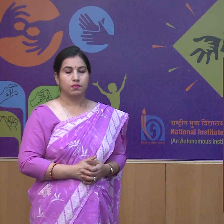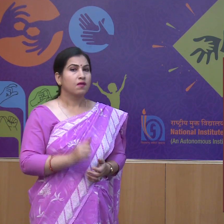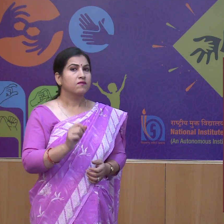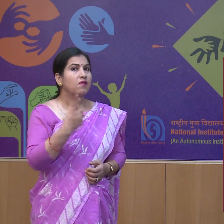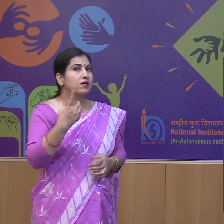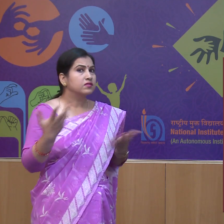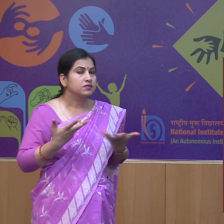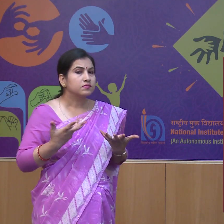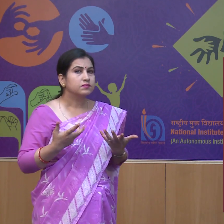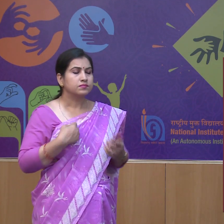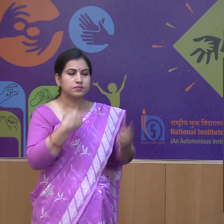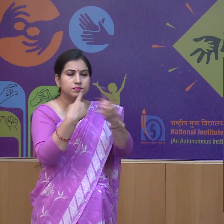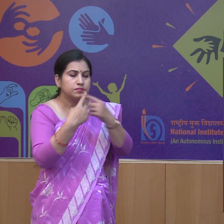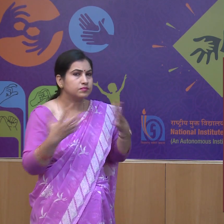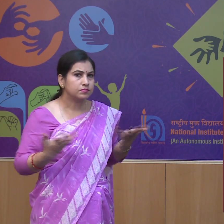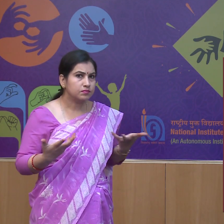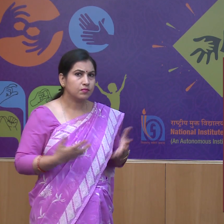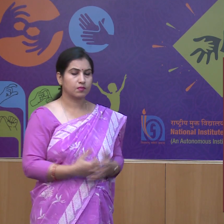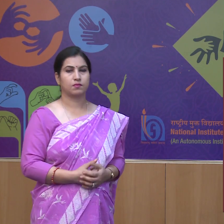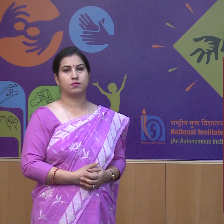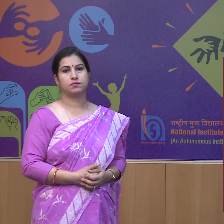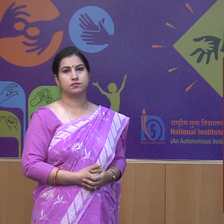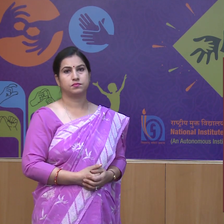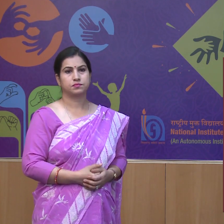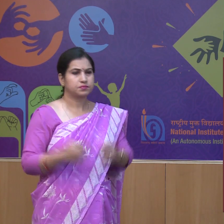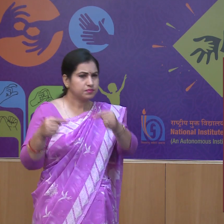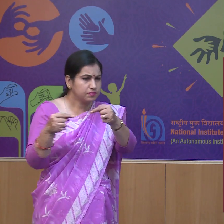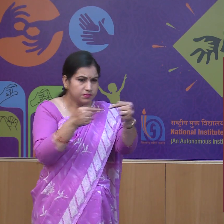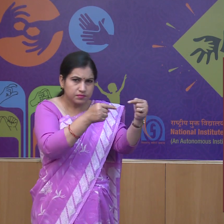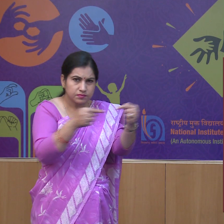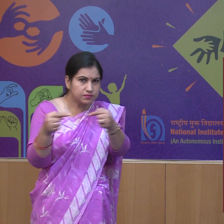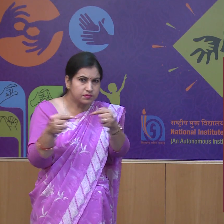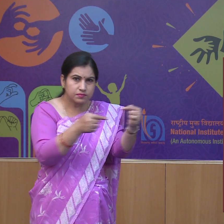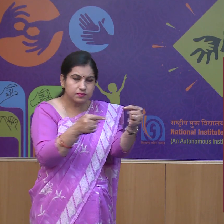First, we will talk about the Battle of Plassey.